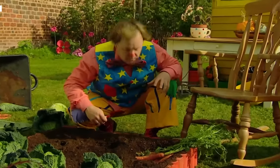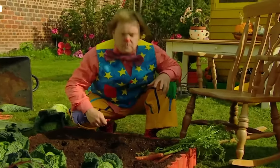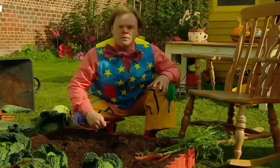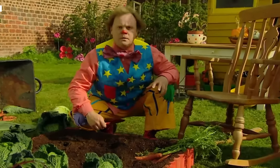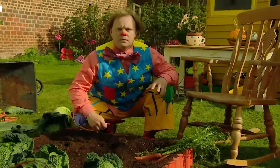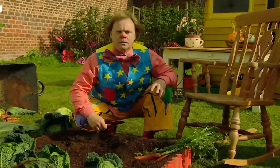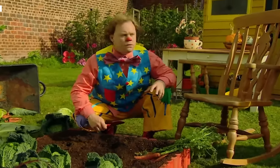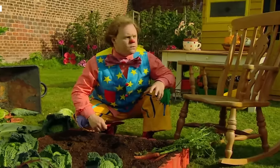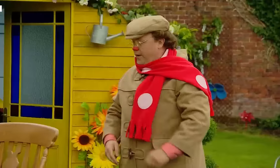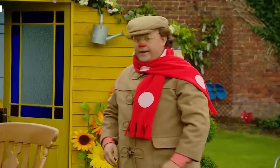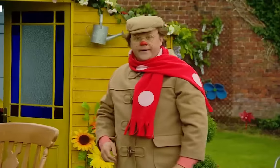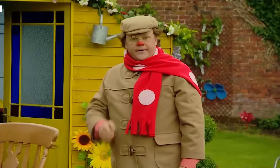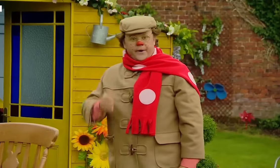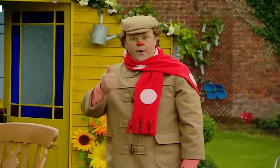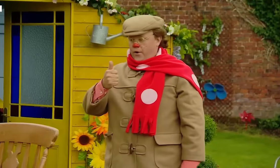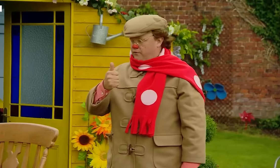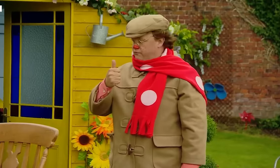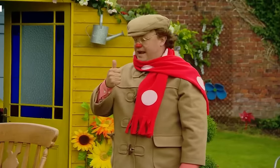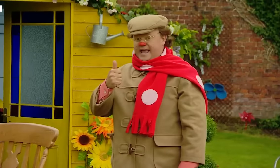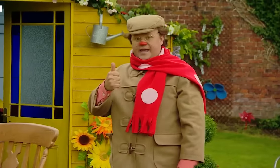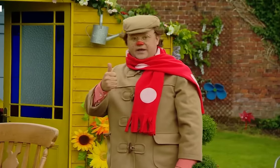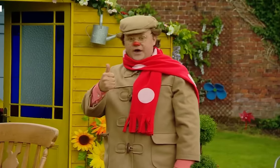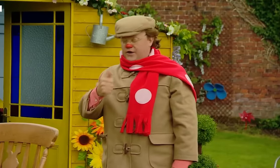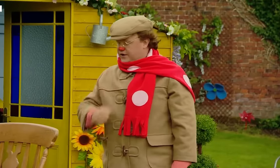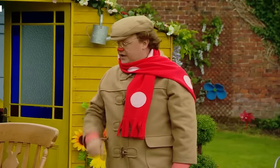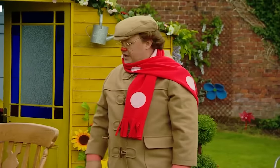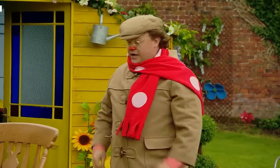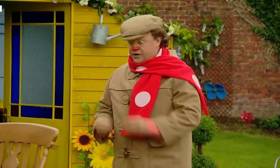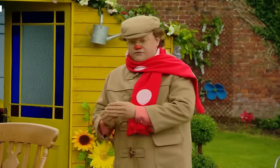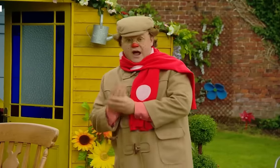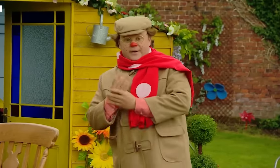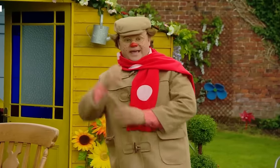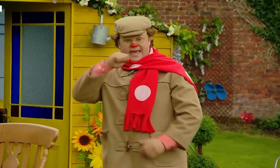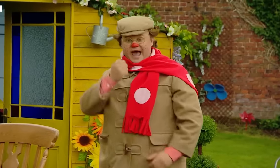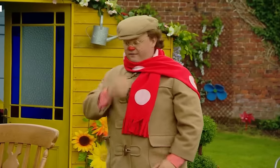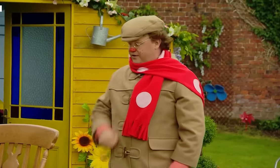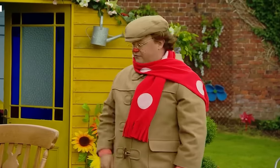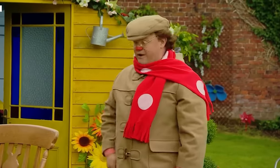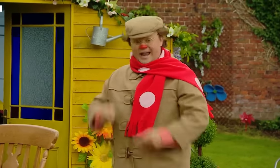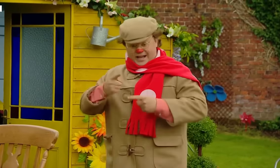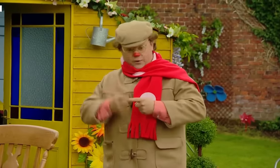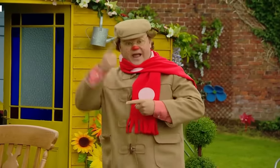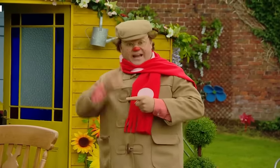Mr. Tumble, you're really good at growing carrots really quickly.